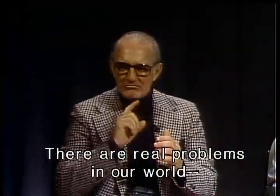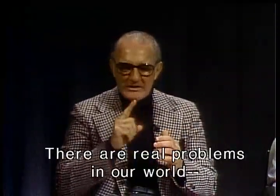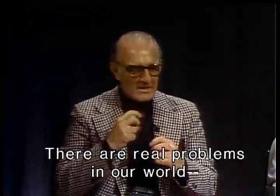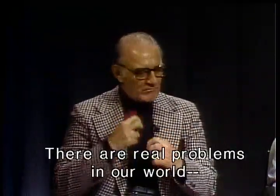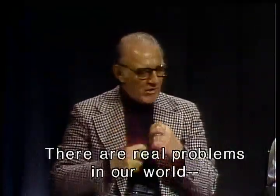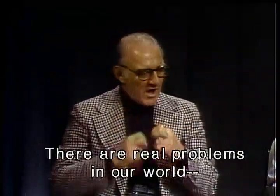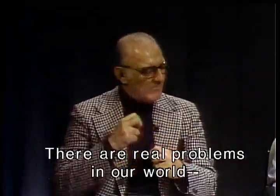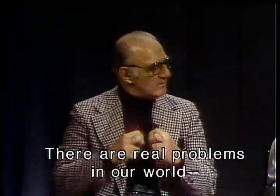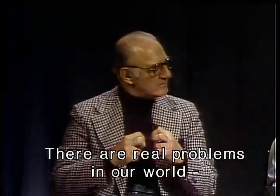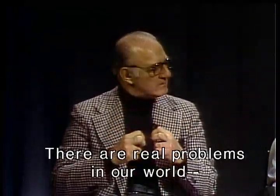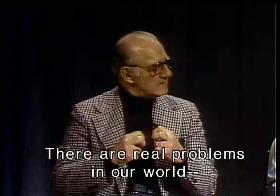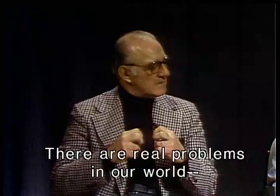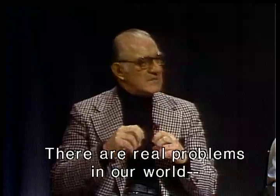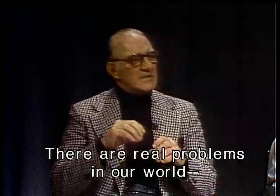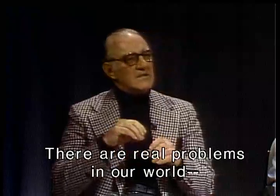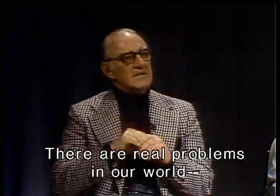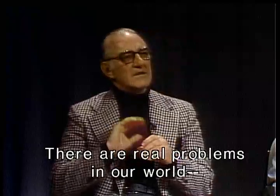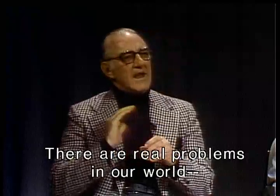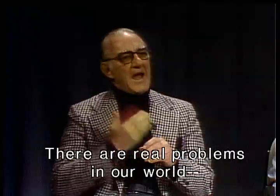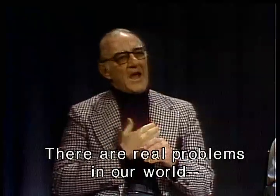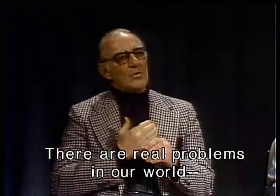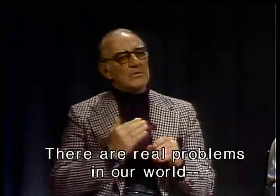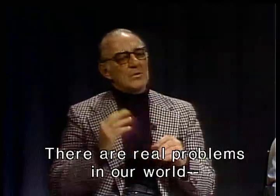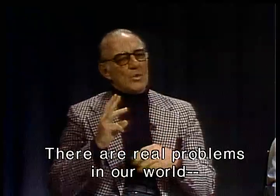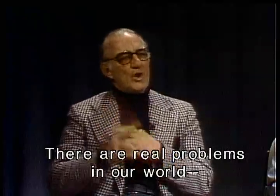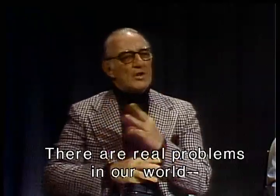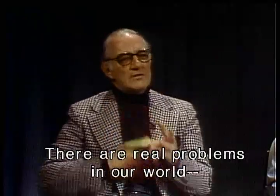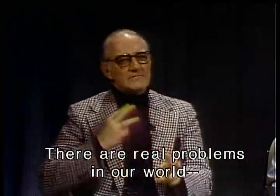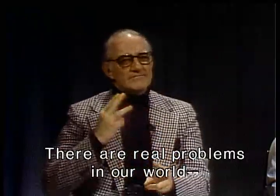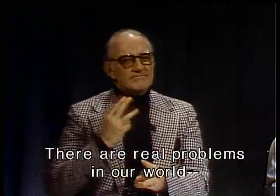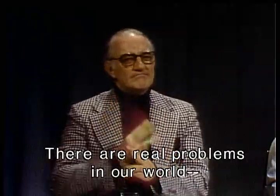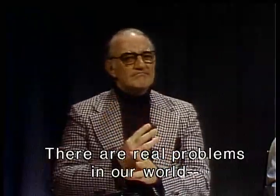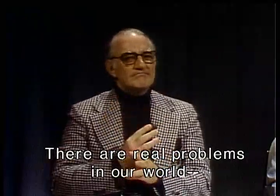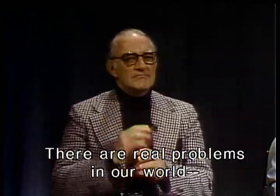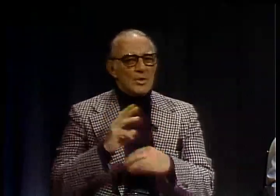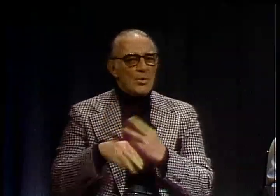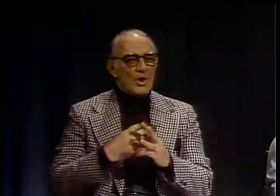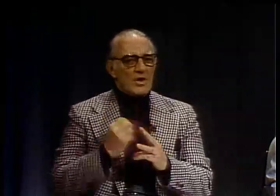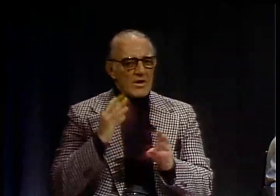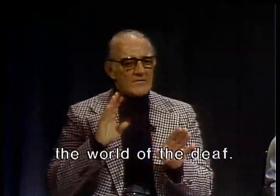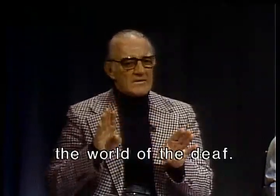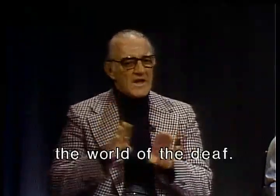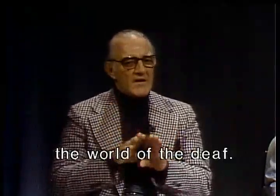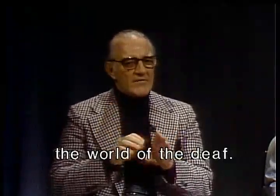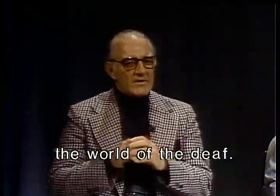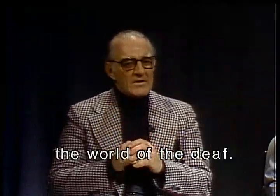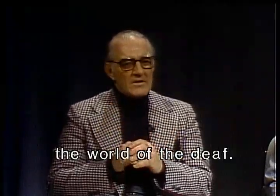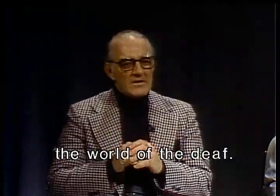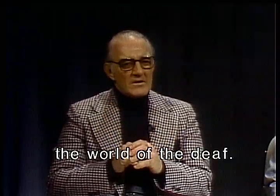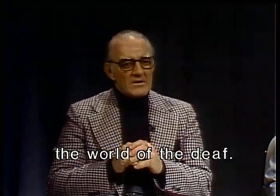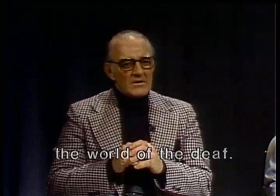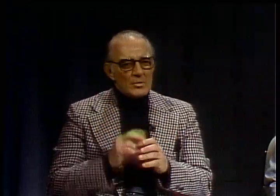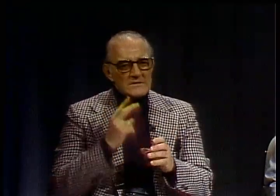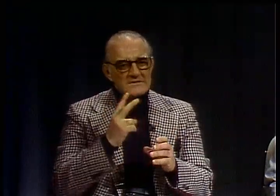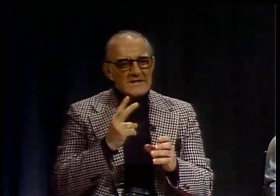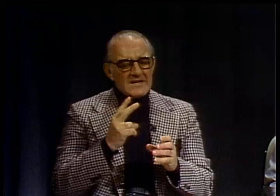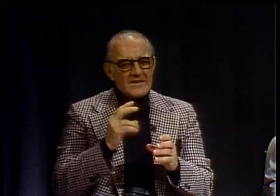real problems in our world, the world of the deaf. We see the